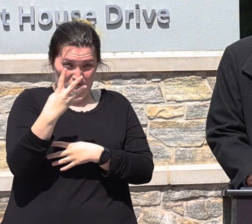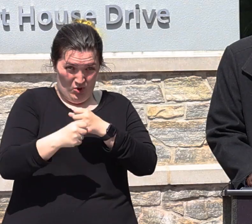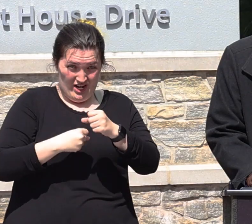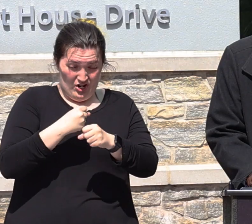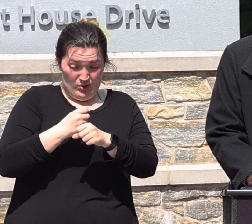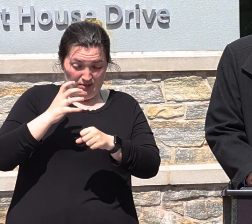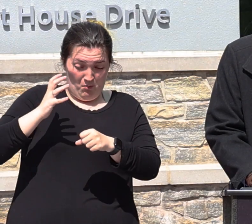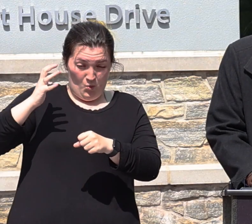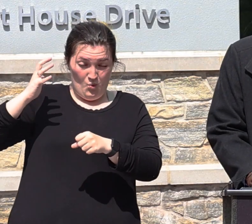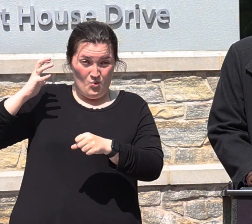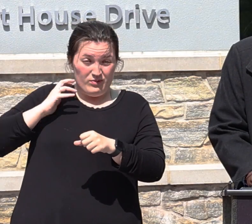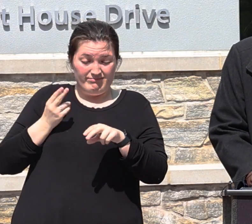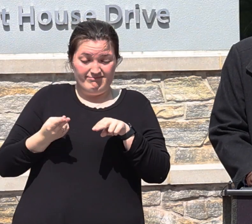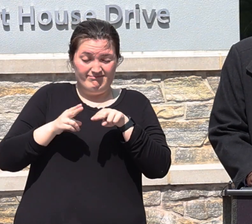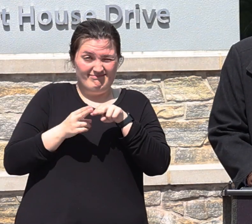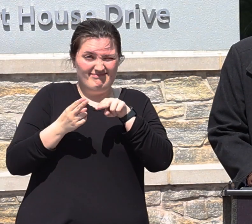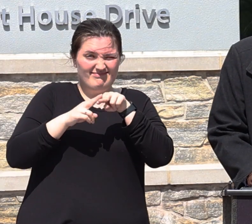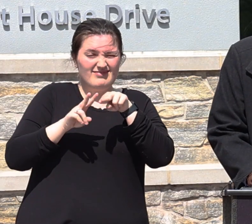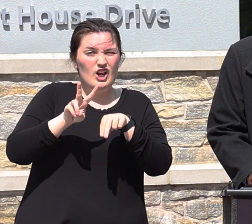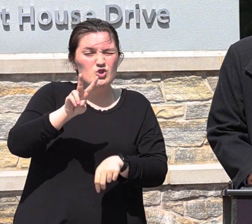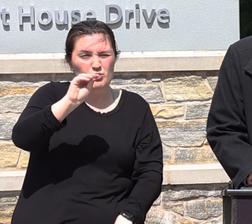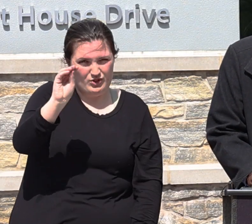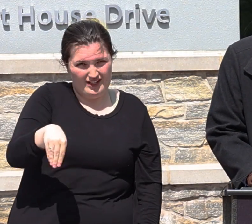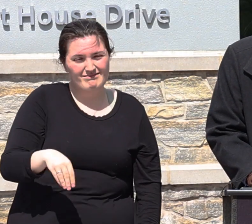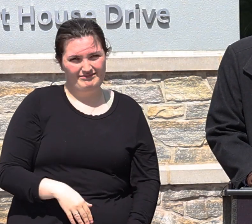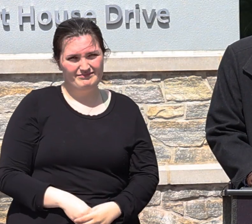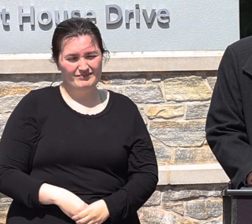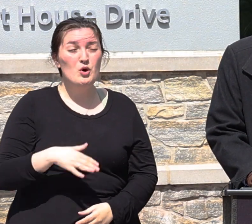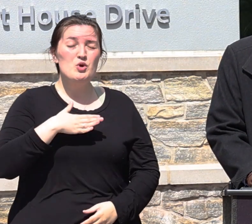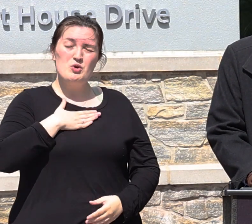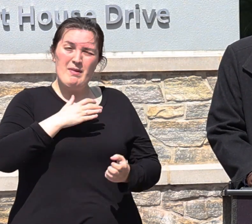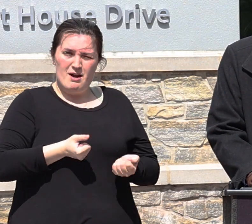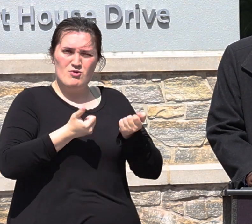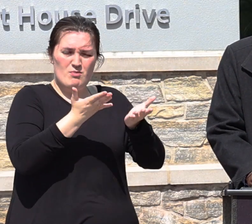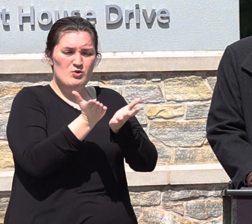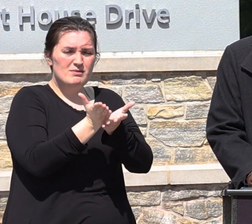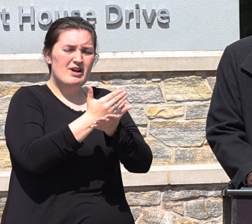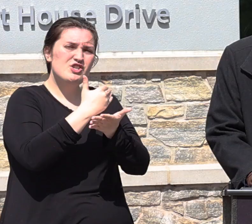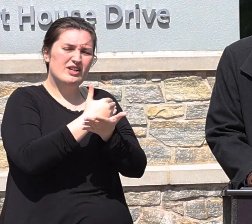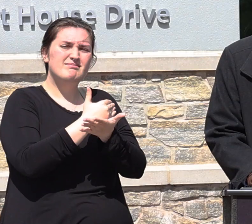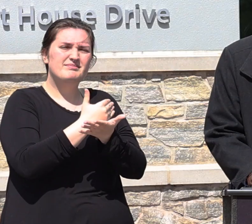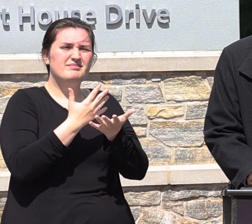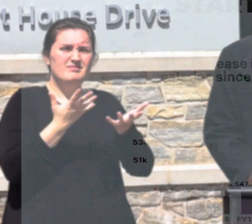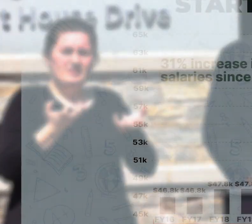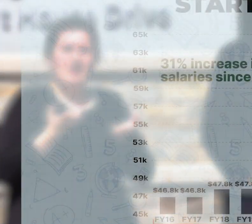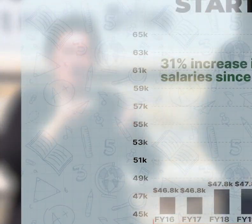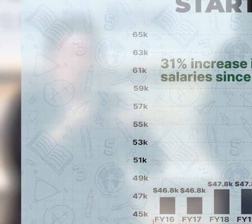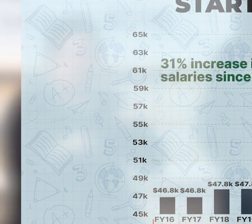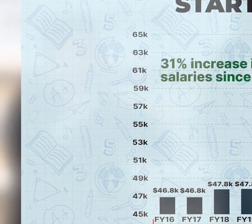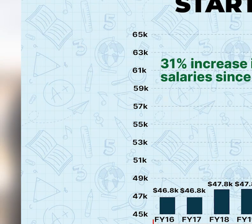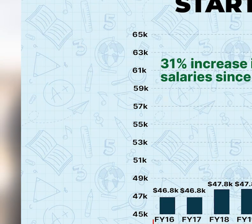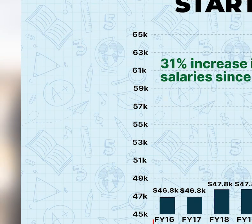years. In my proposed budget, starting teacher salaries rise to nearly